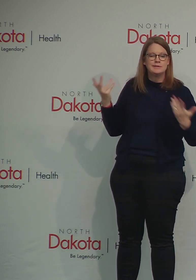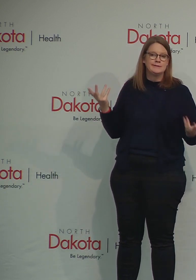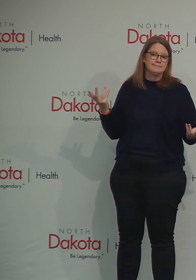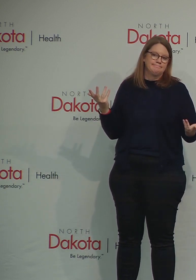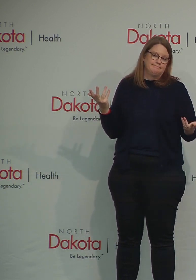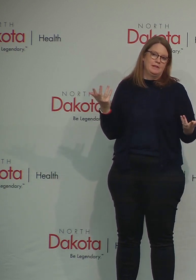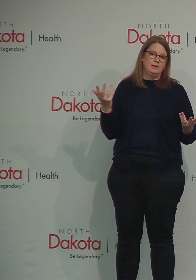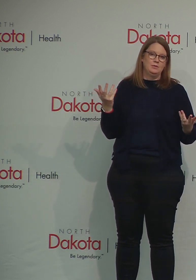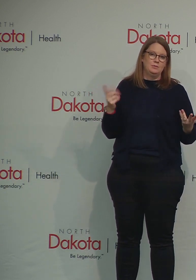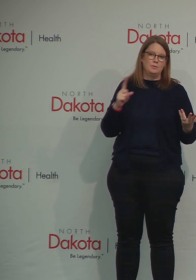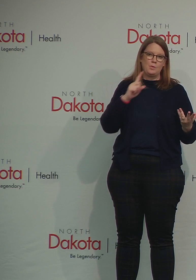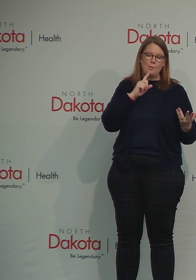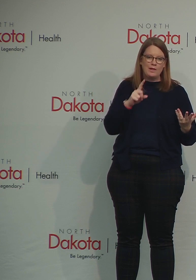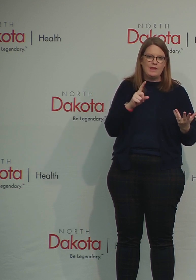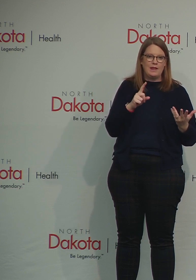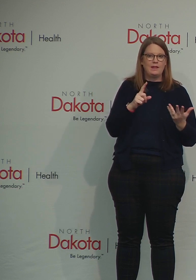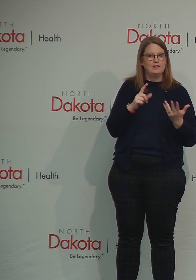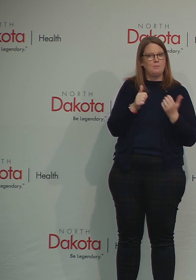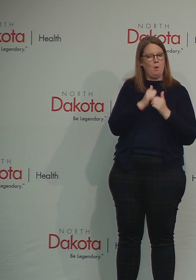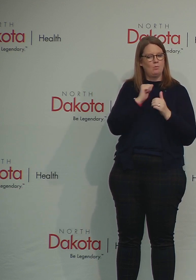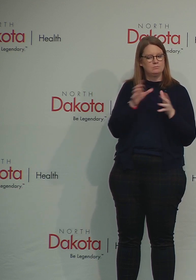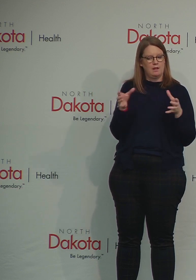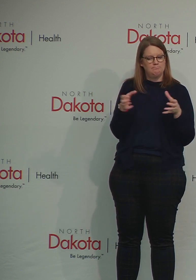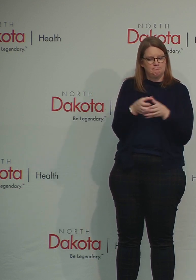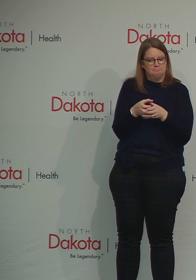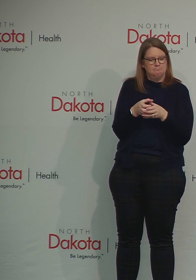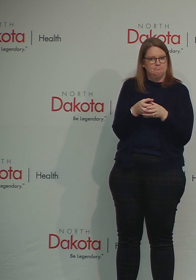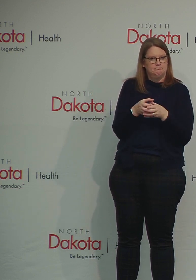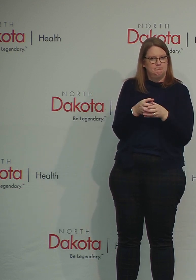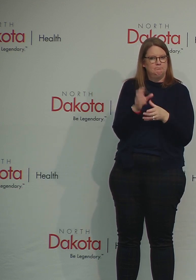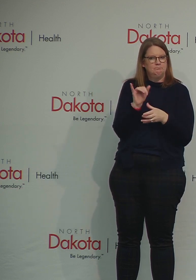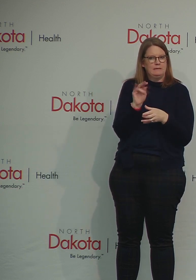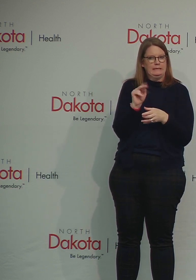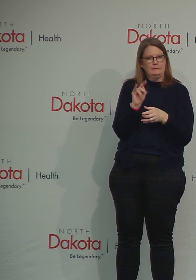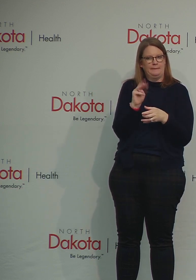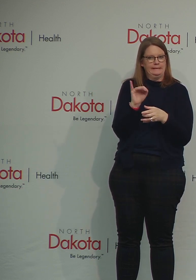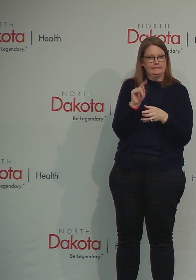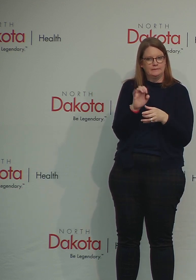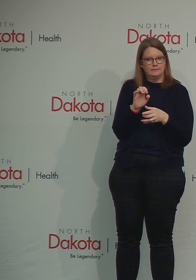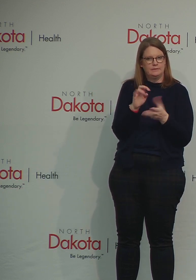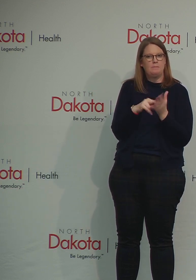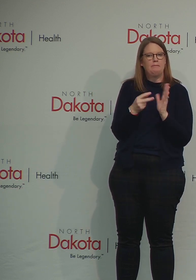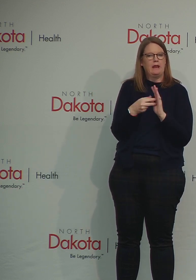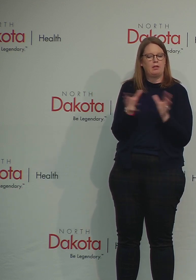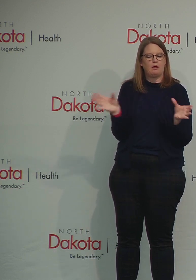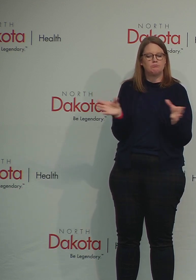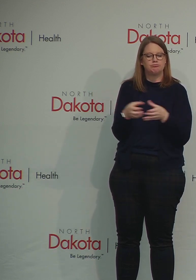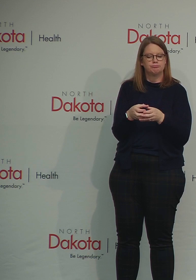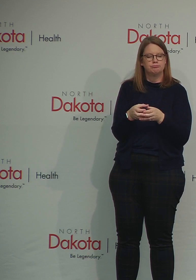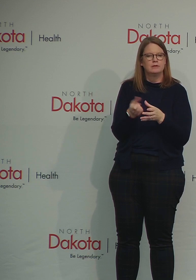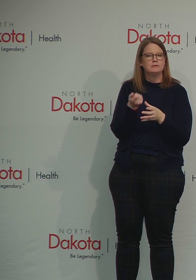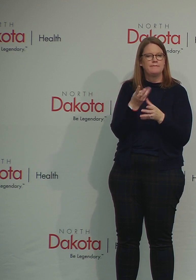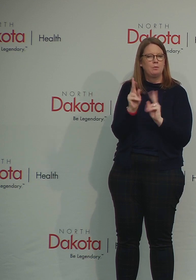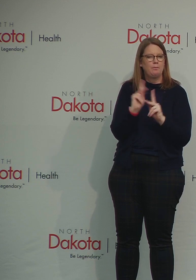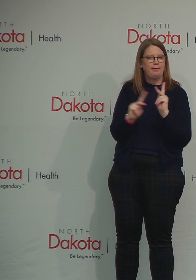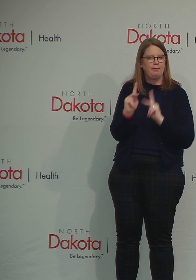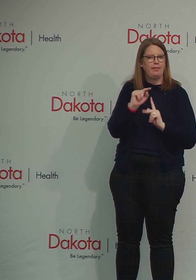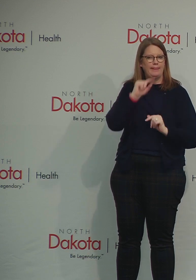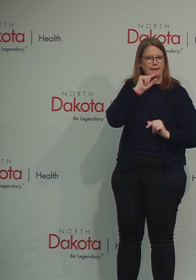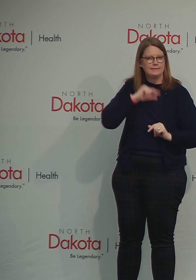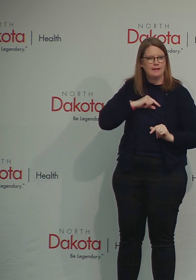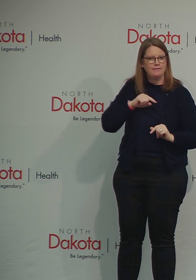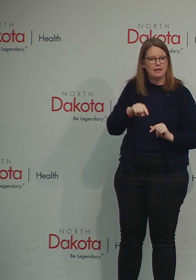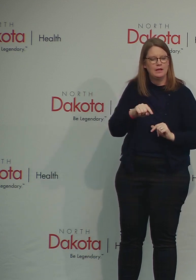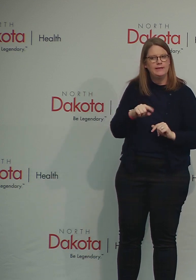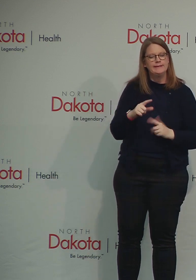perhaps most intimate, in the sense of most smallest number of attendees at Thanksgiving, and that was,